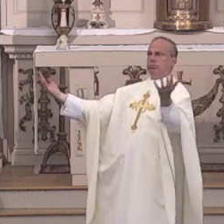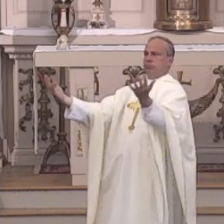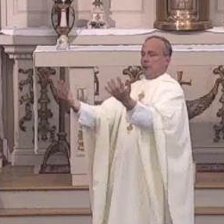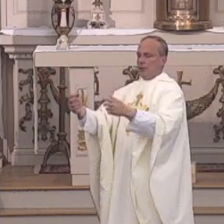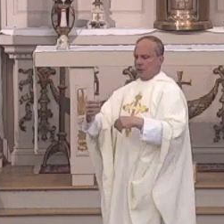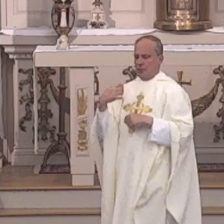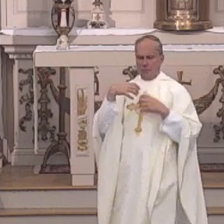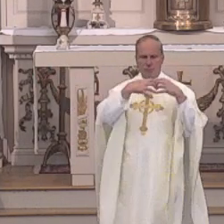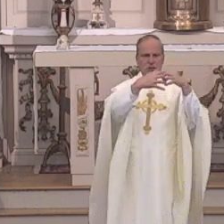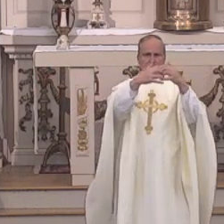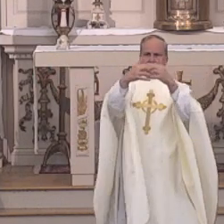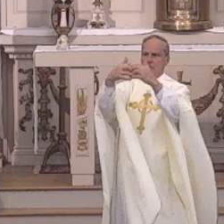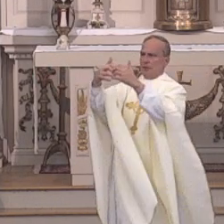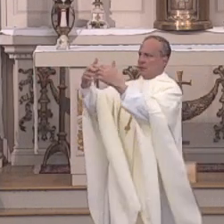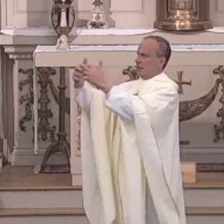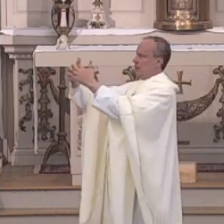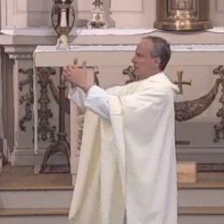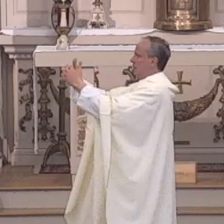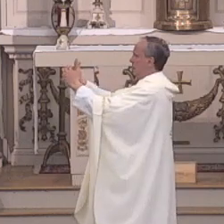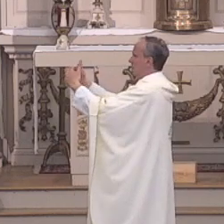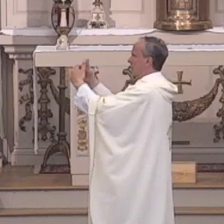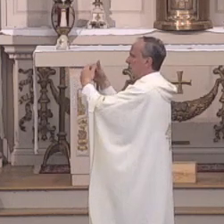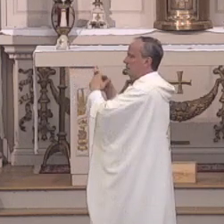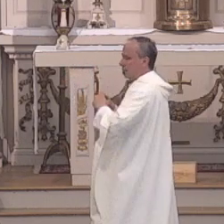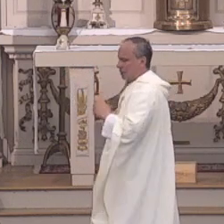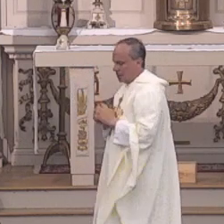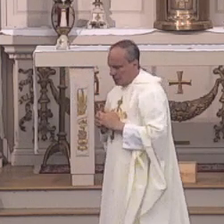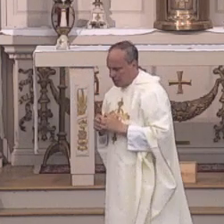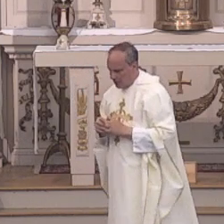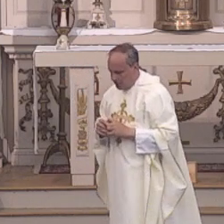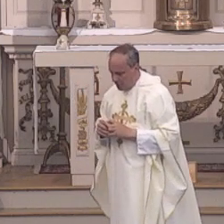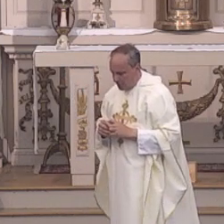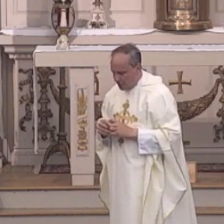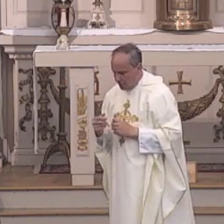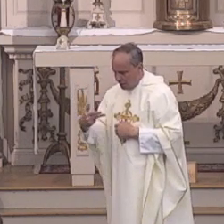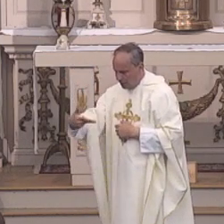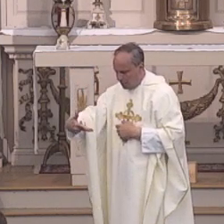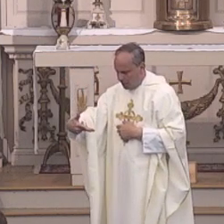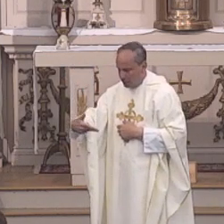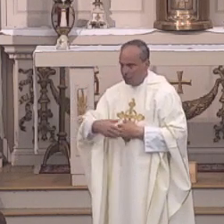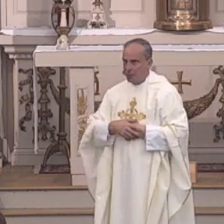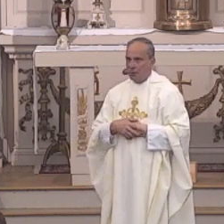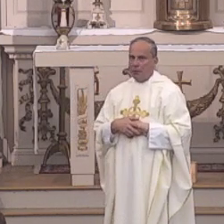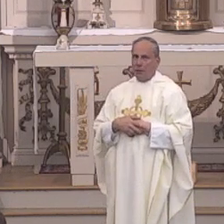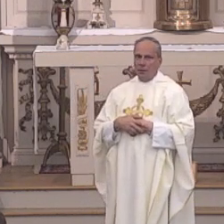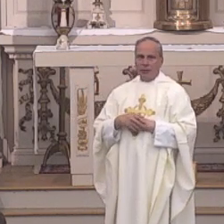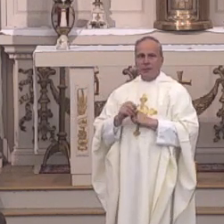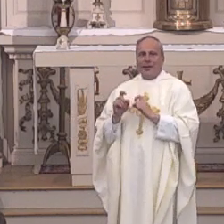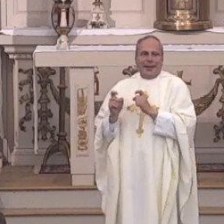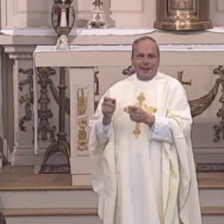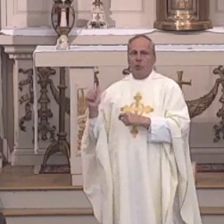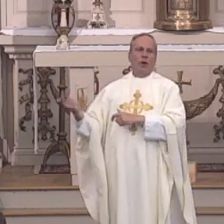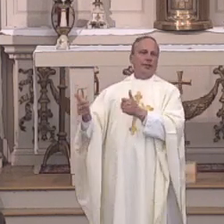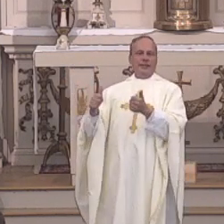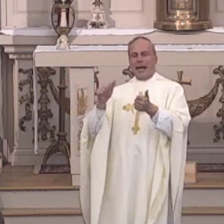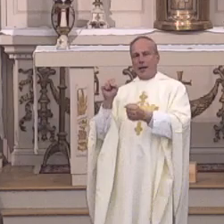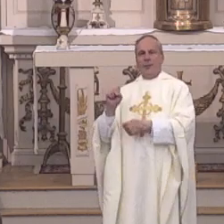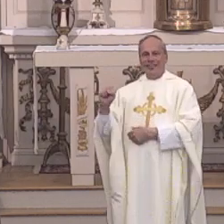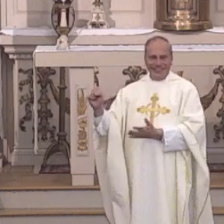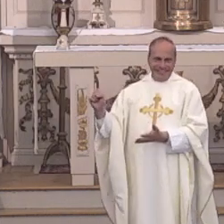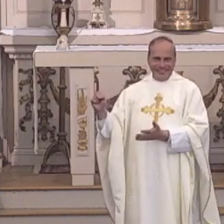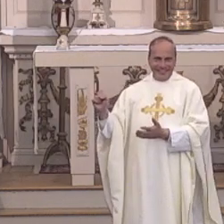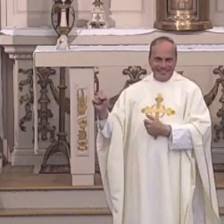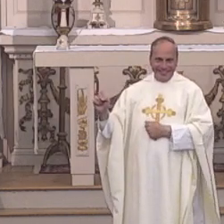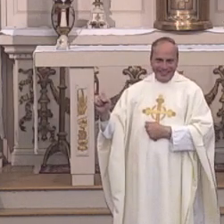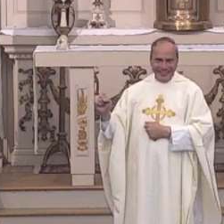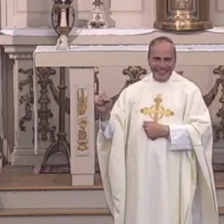is the most amount of machines and tubes and equipment that I've ever seen a person on. So I